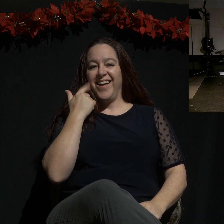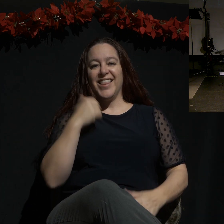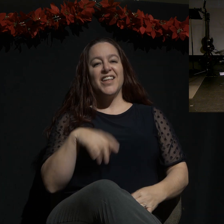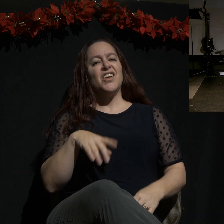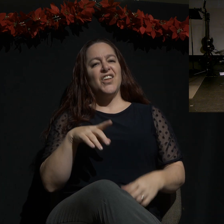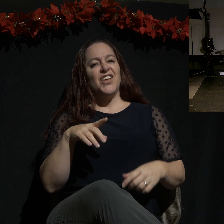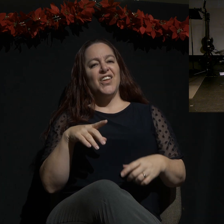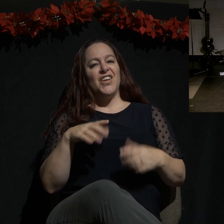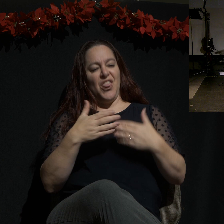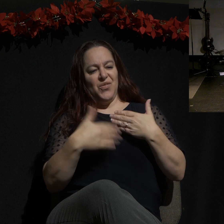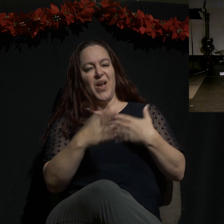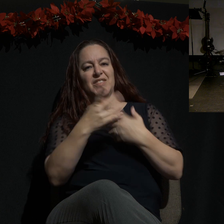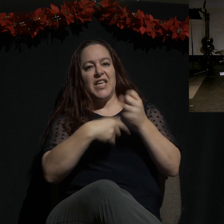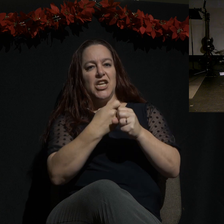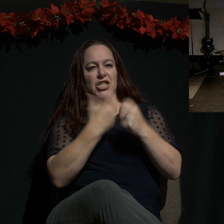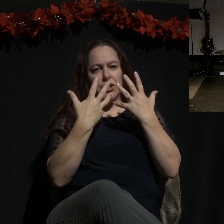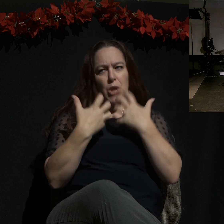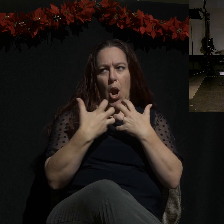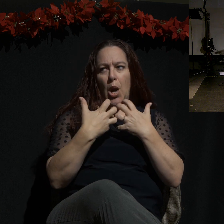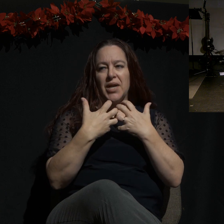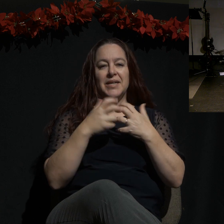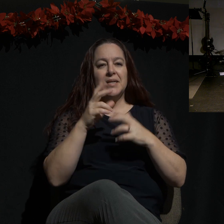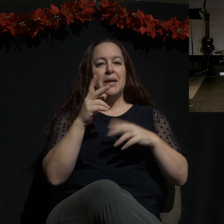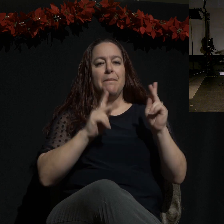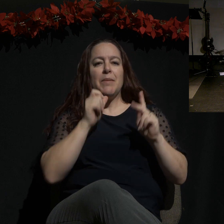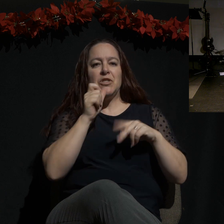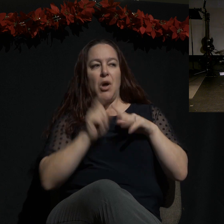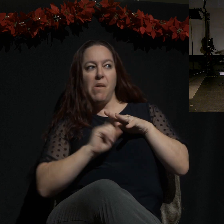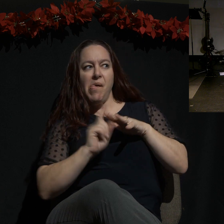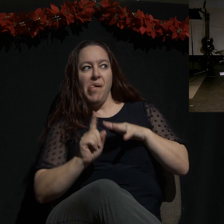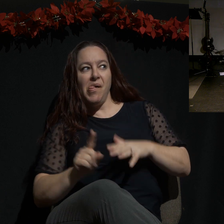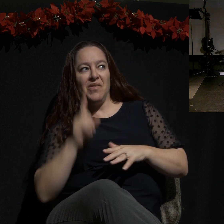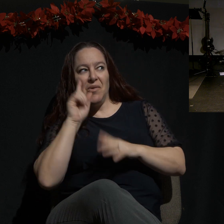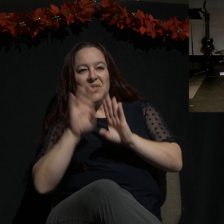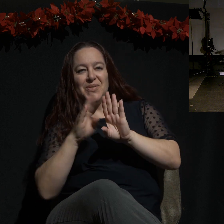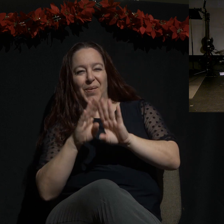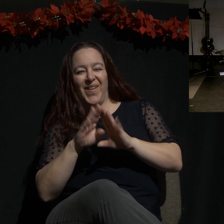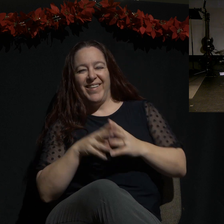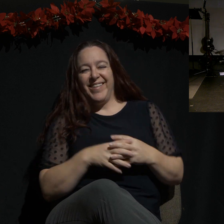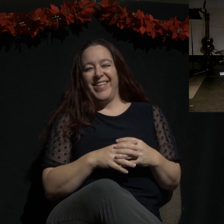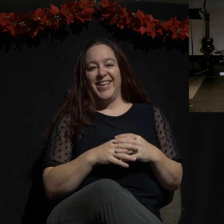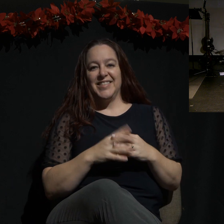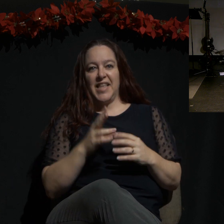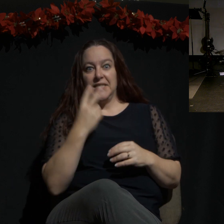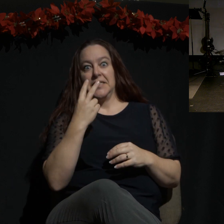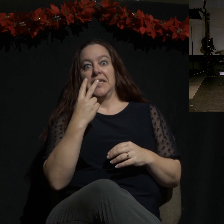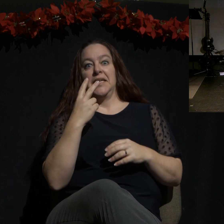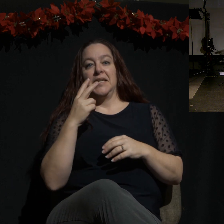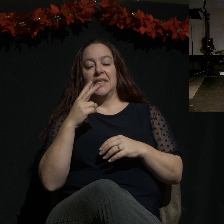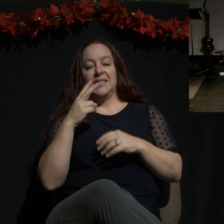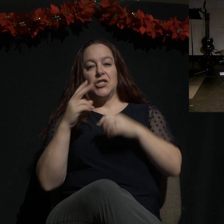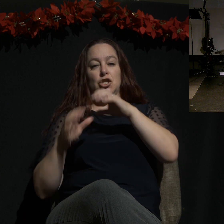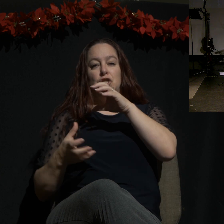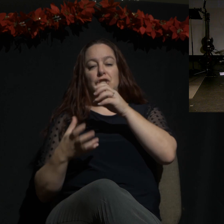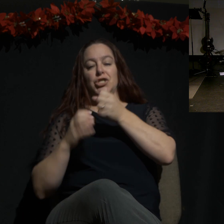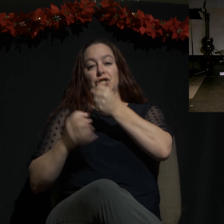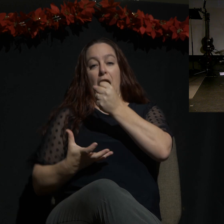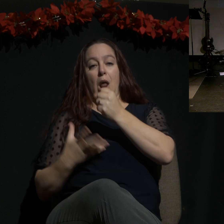The rest of the year when it's dark, there's less chance of people darting for the door as they see the silhouette.